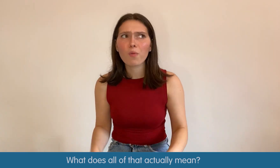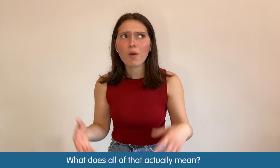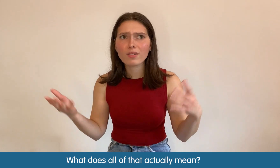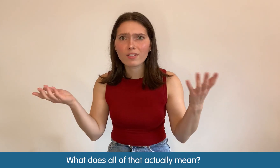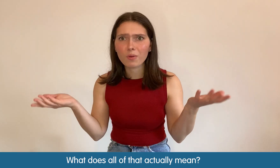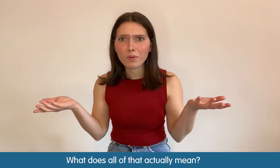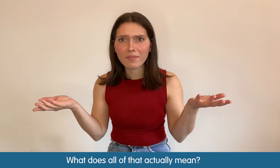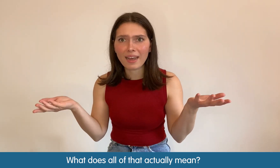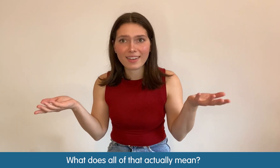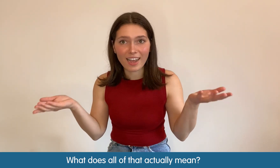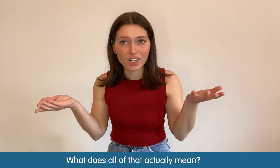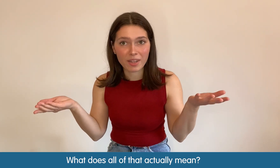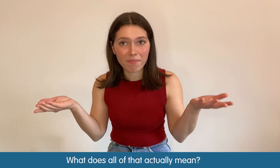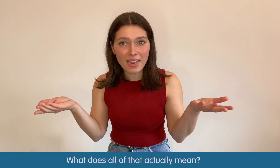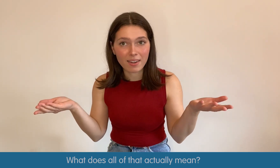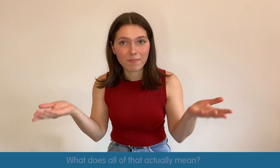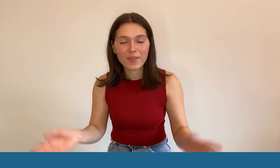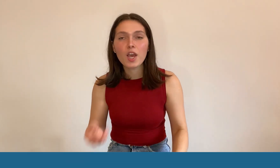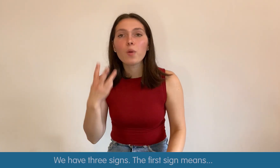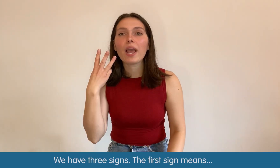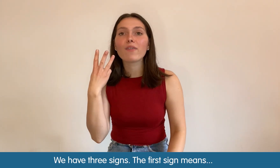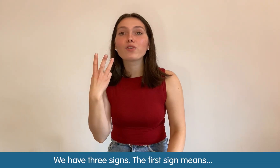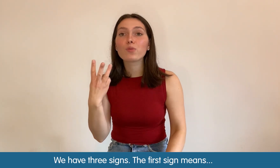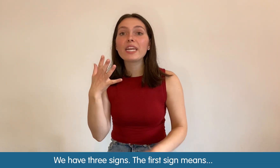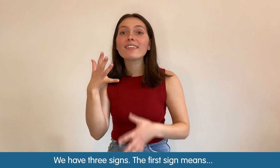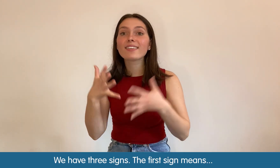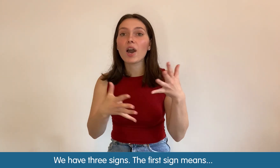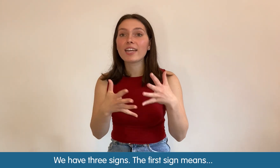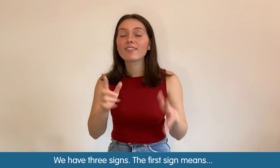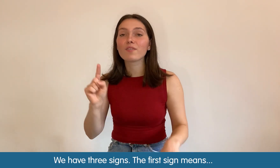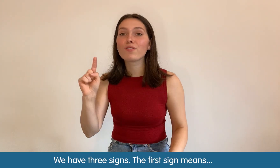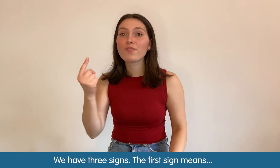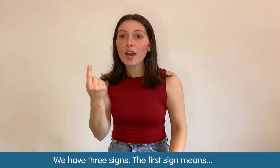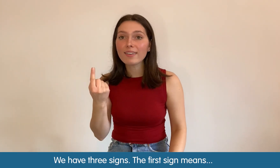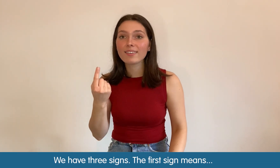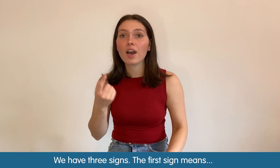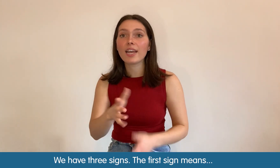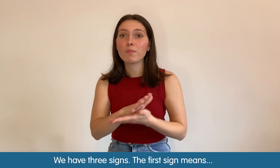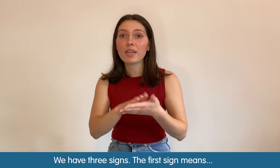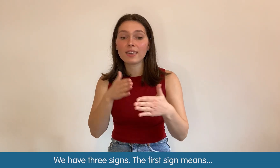What does all of that actually mean? We have 3 signs. The first sign means